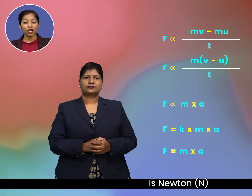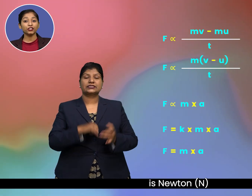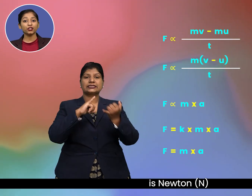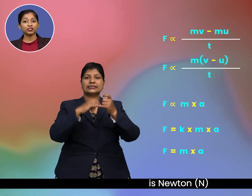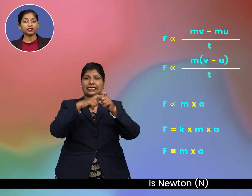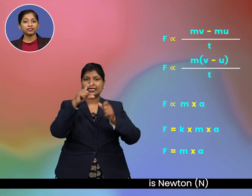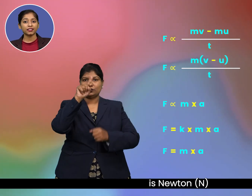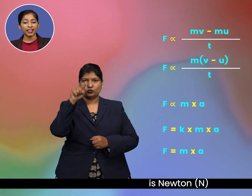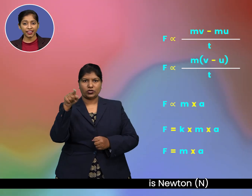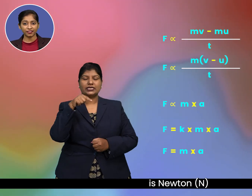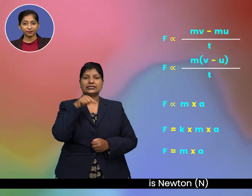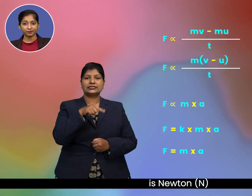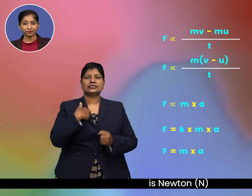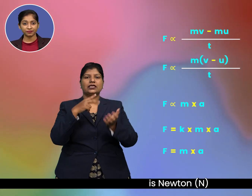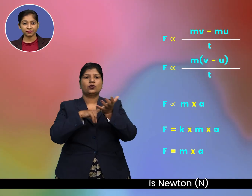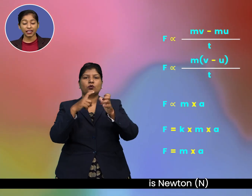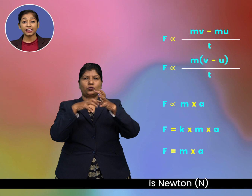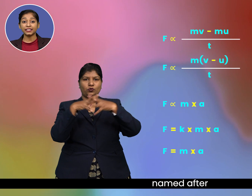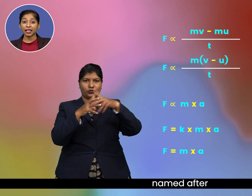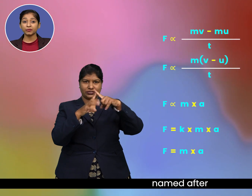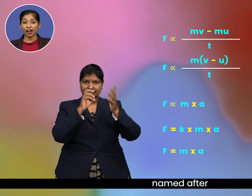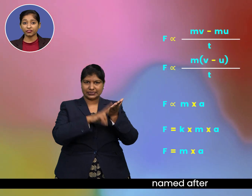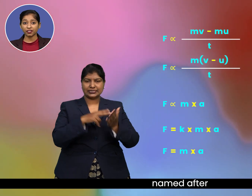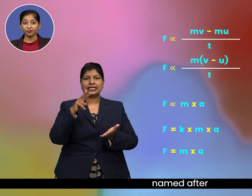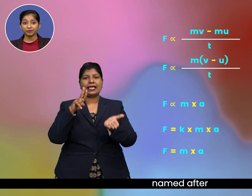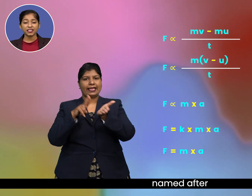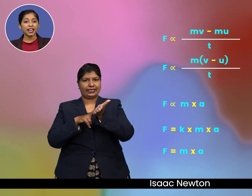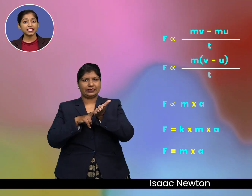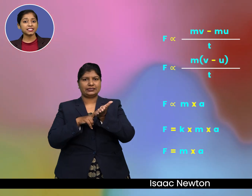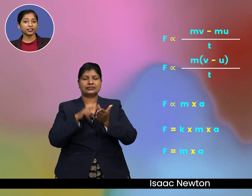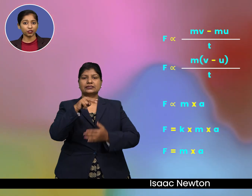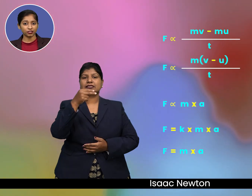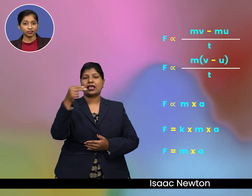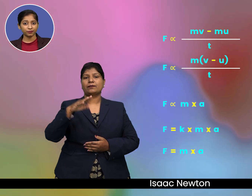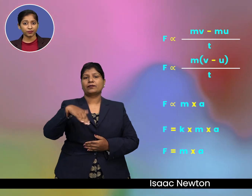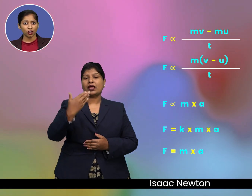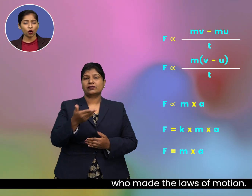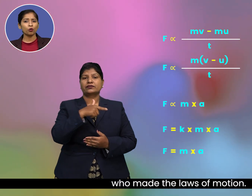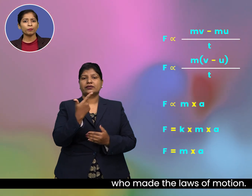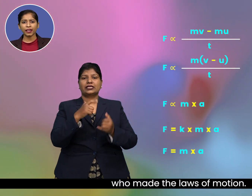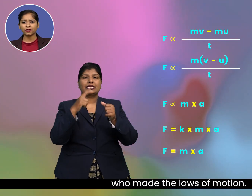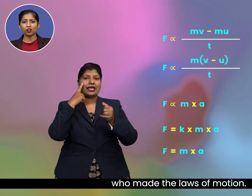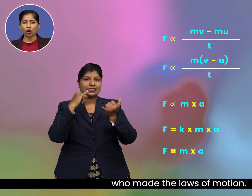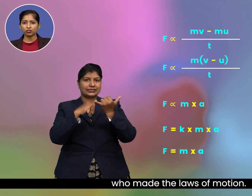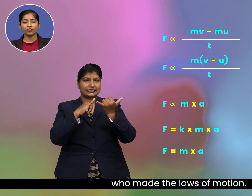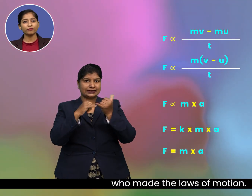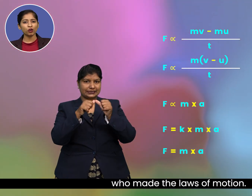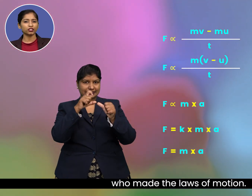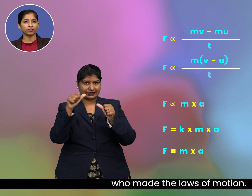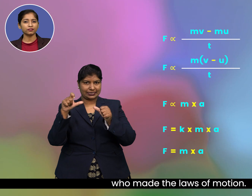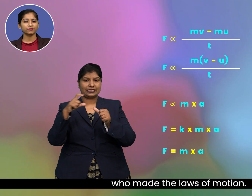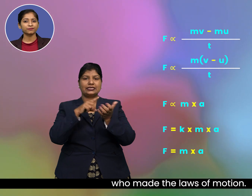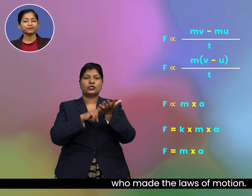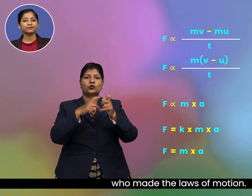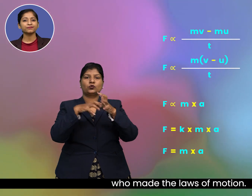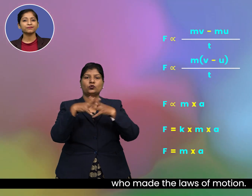is Newton N, named after Isaac Newton, who made the laws of